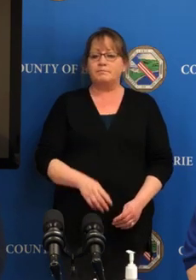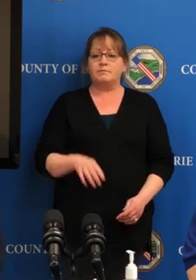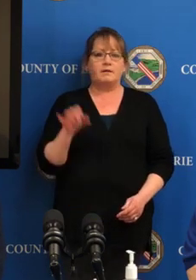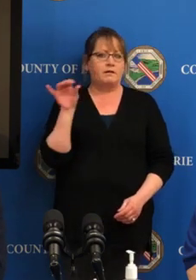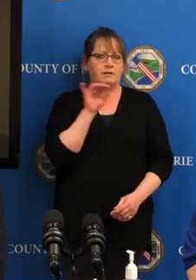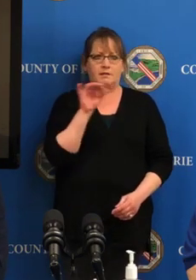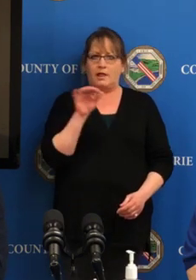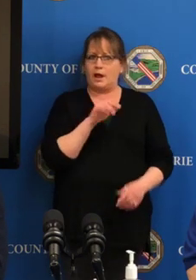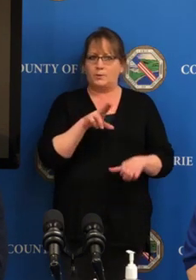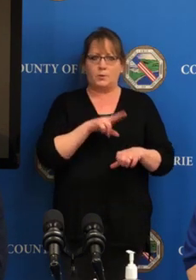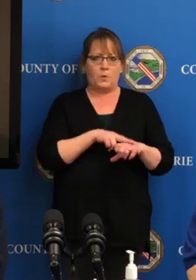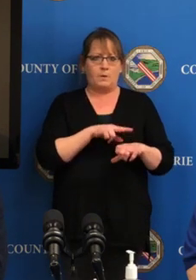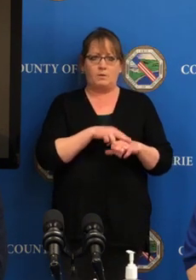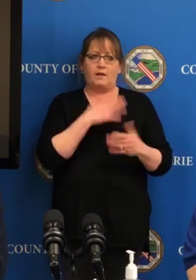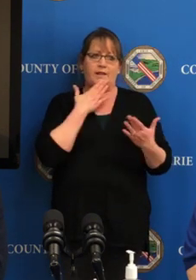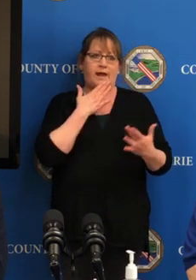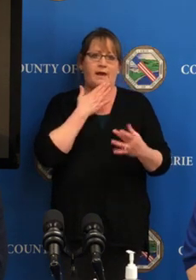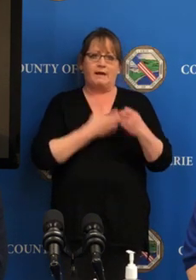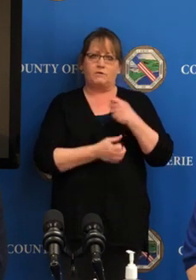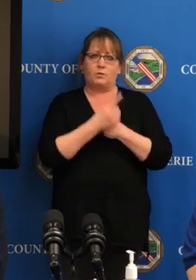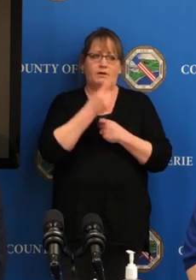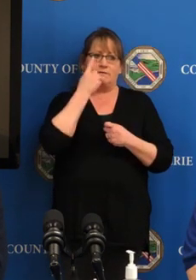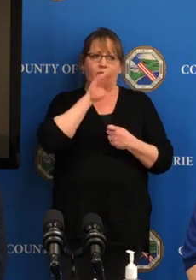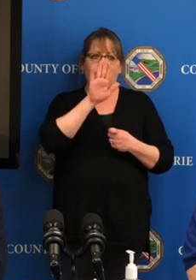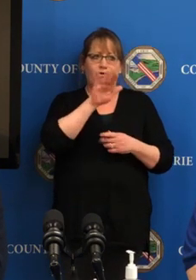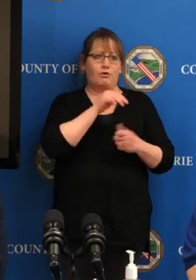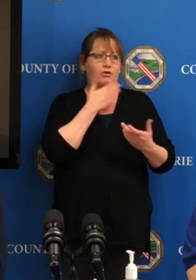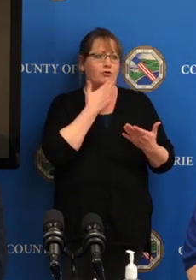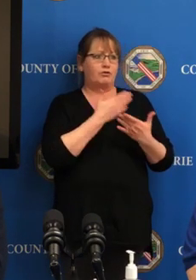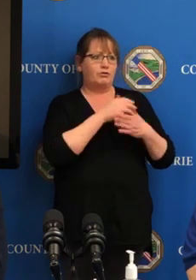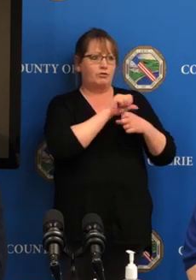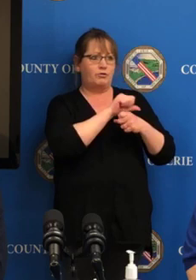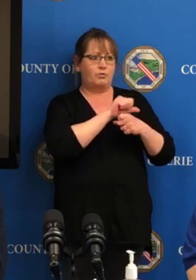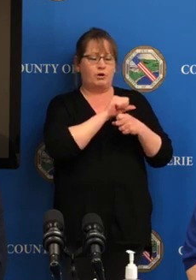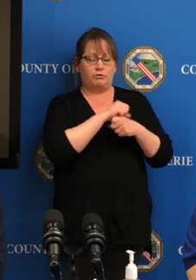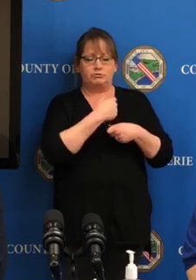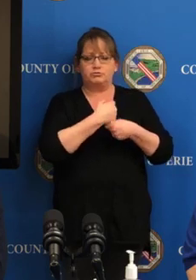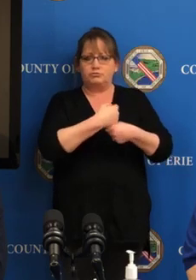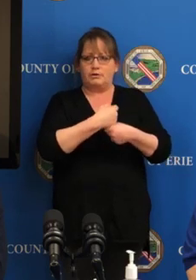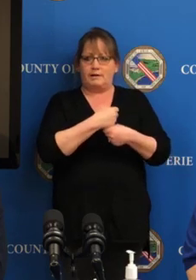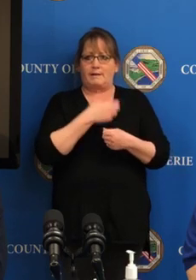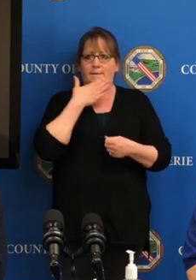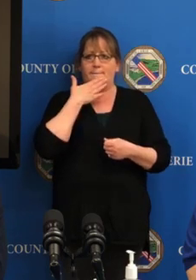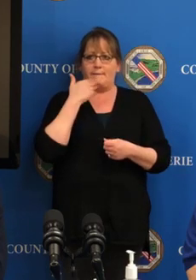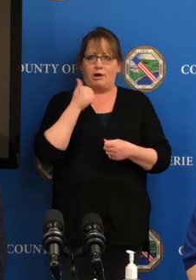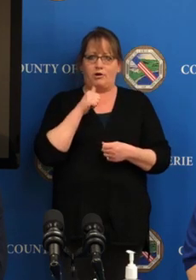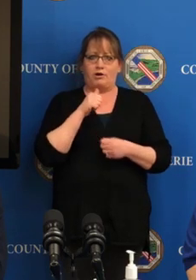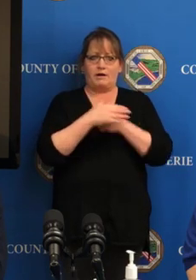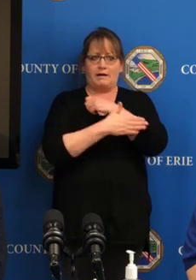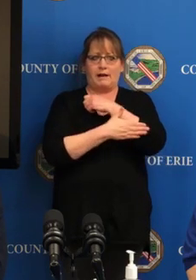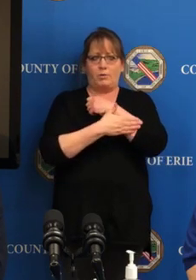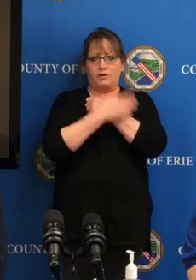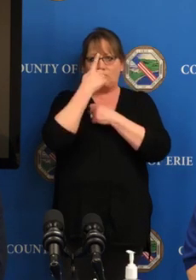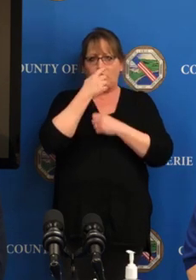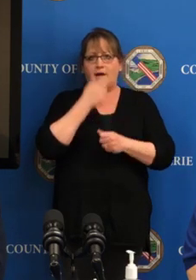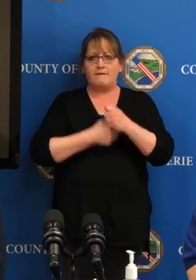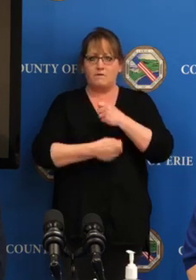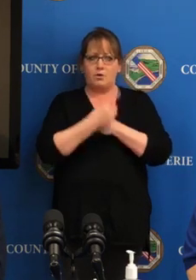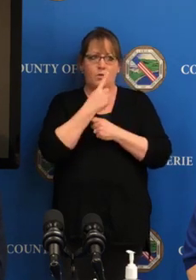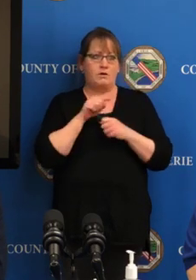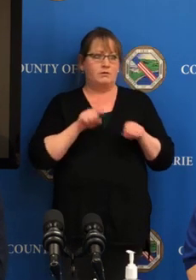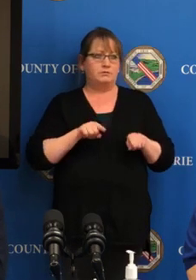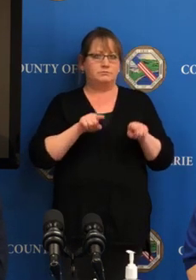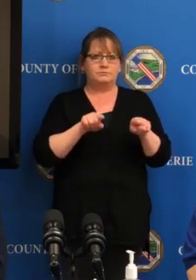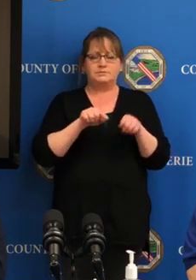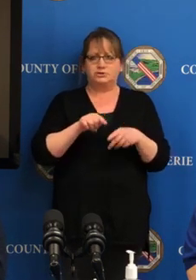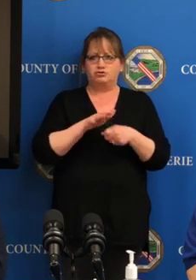just want to thank the people of our community for the good work that you're doing to create a better county for all of us during these very stressful